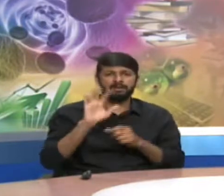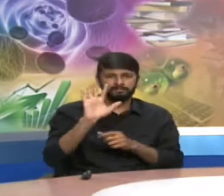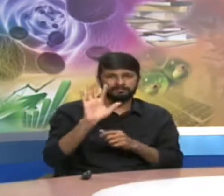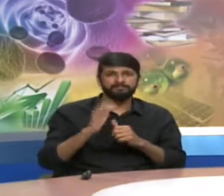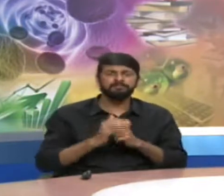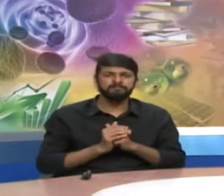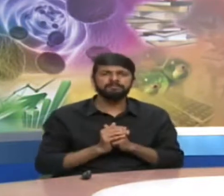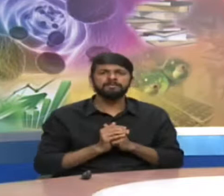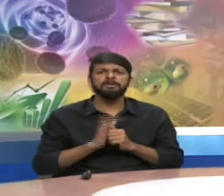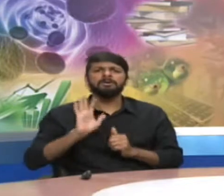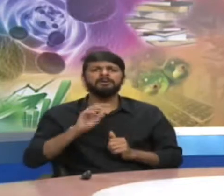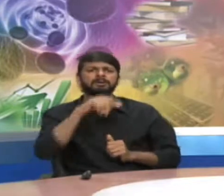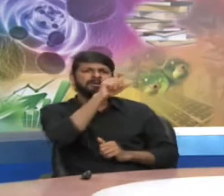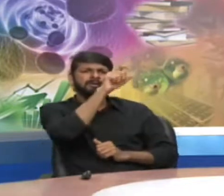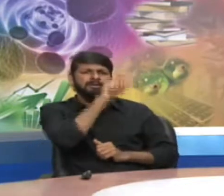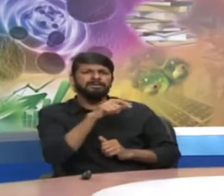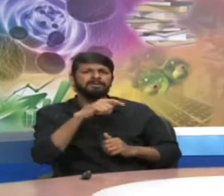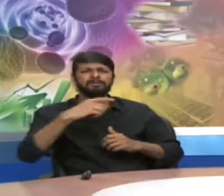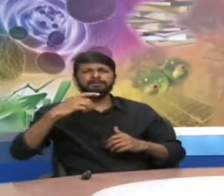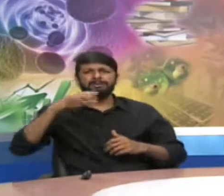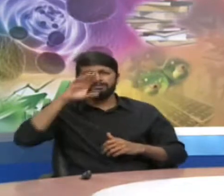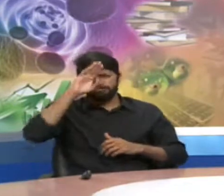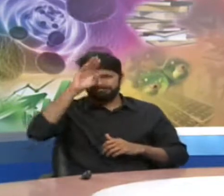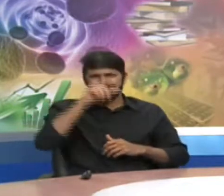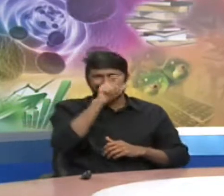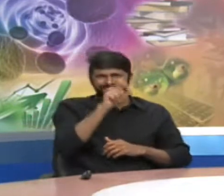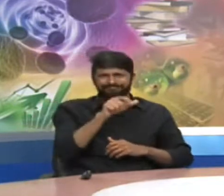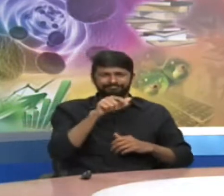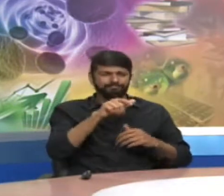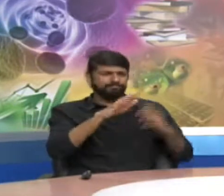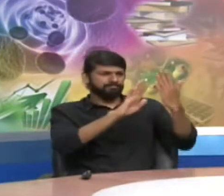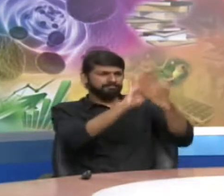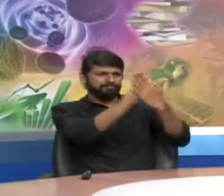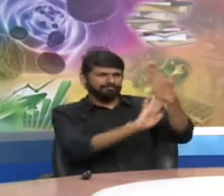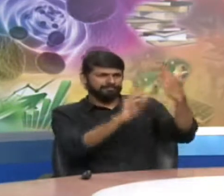Question number 5, what is the medium of this painting?